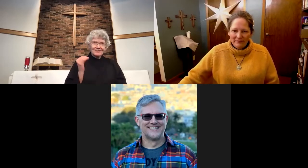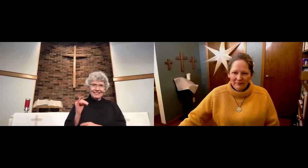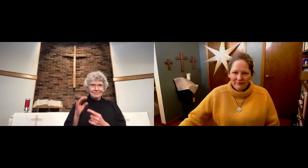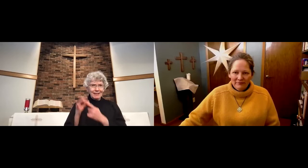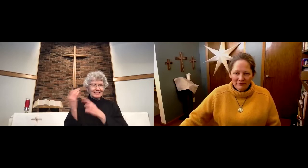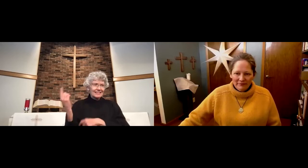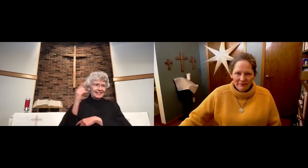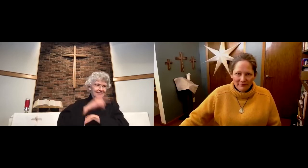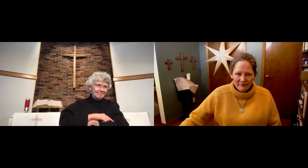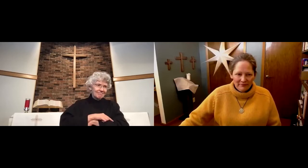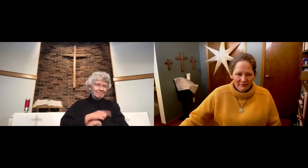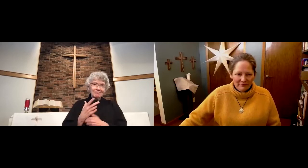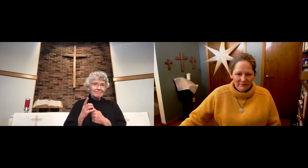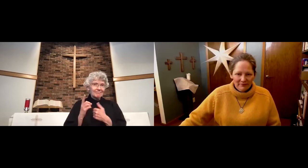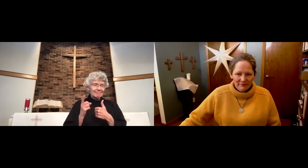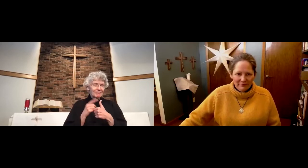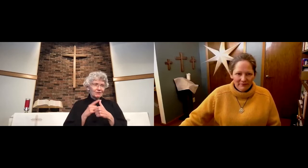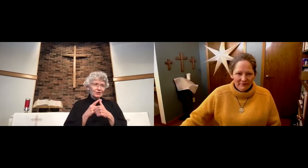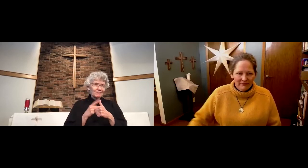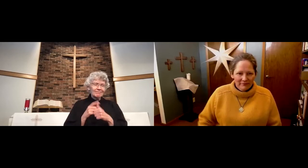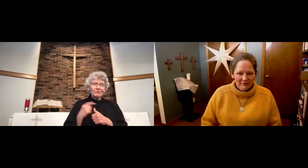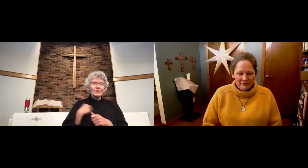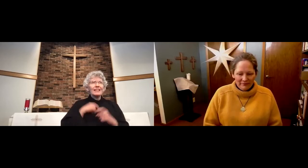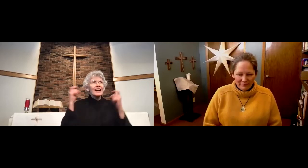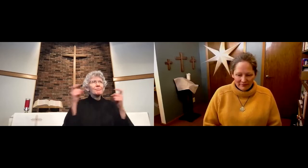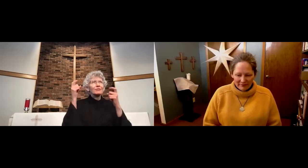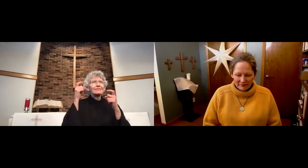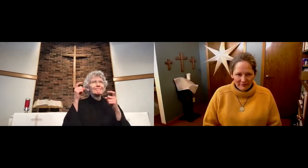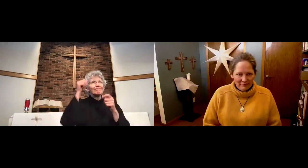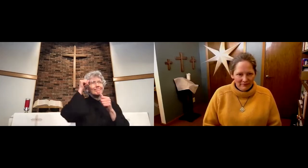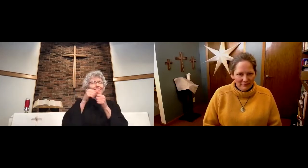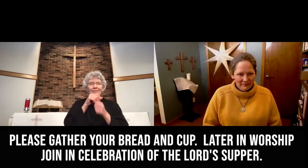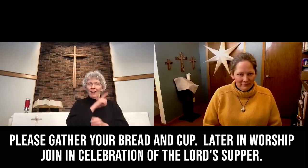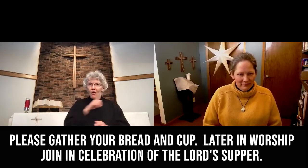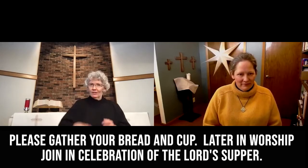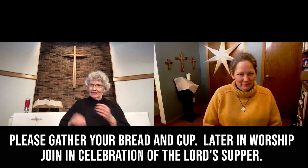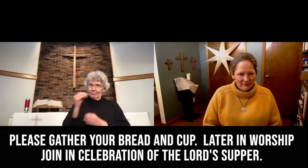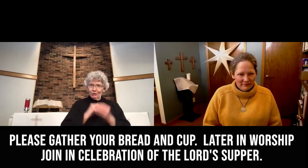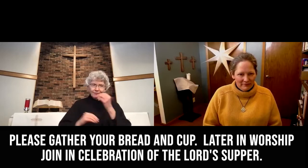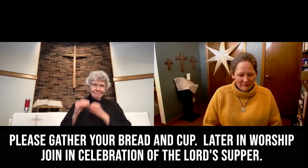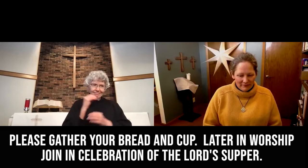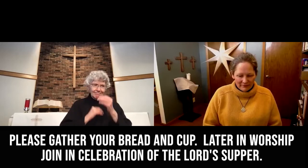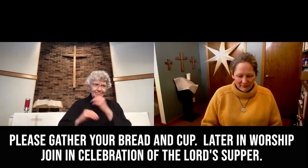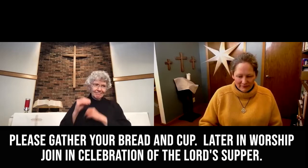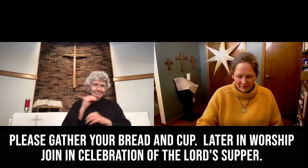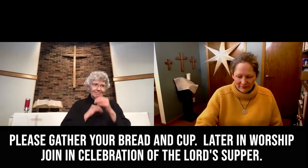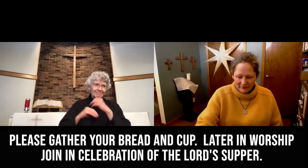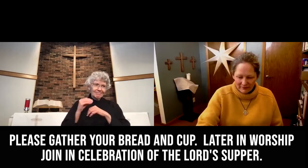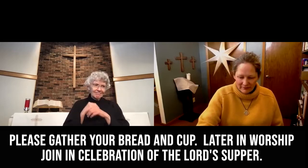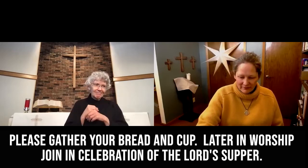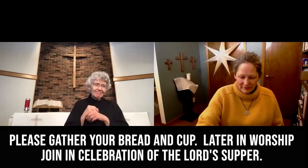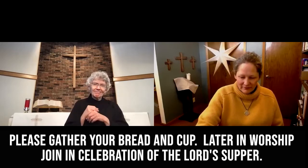Dorothy's saying, today is February 14th. Today is a really special day.